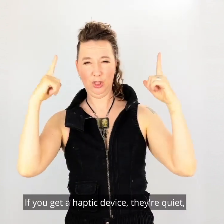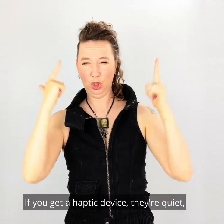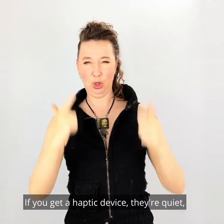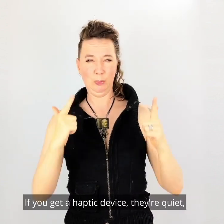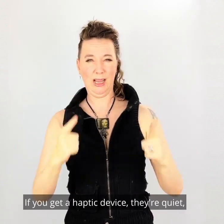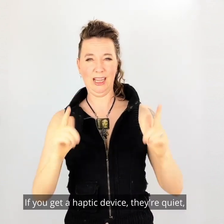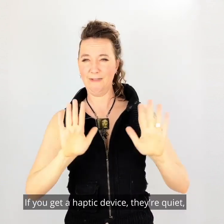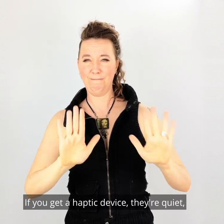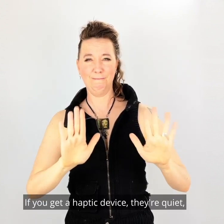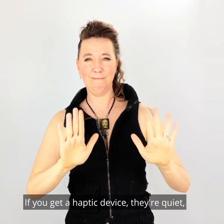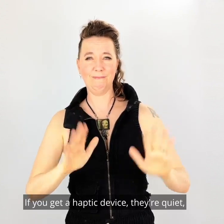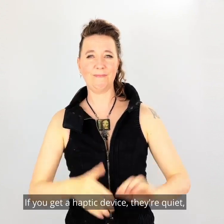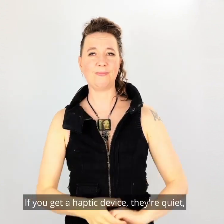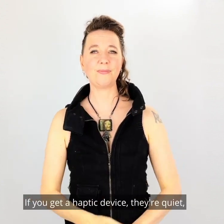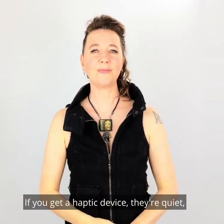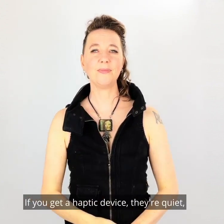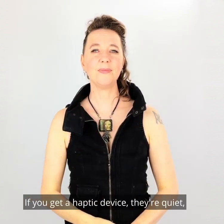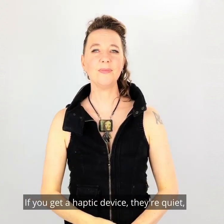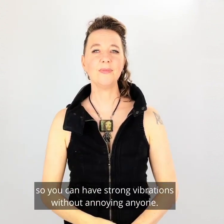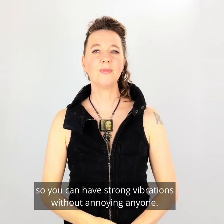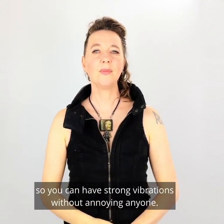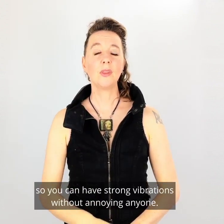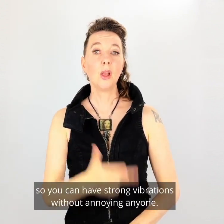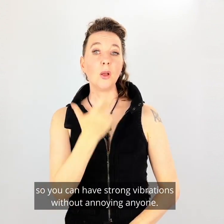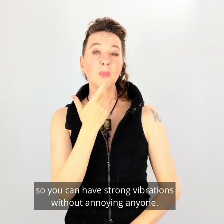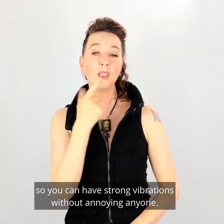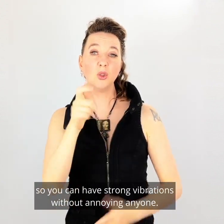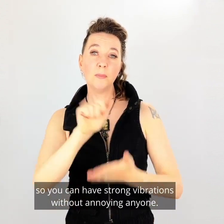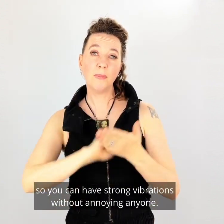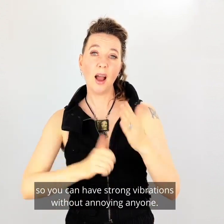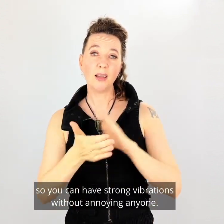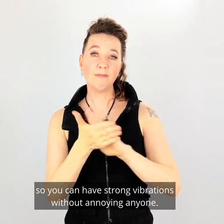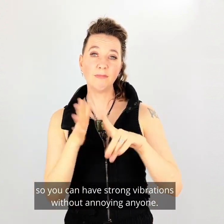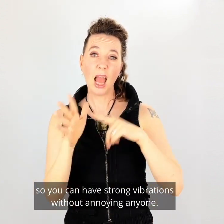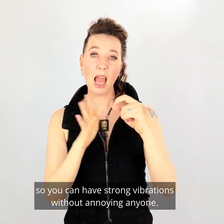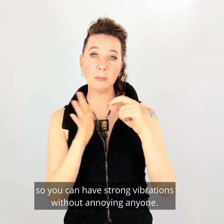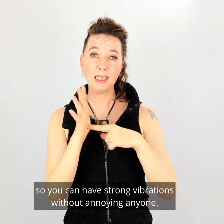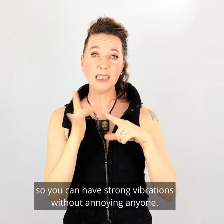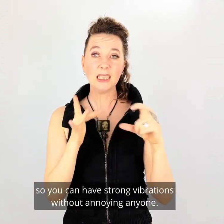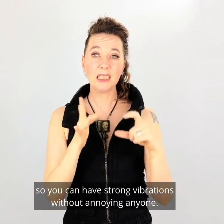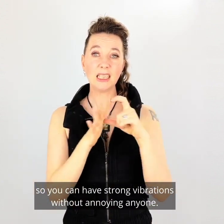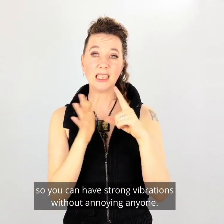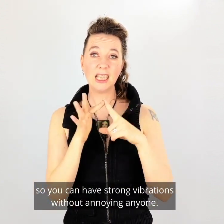haptic device, they are quiet, so you can have strong vibrations without annoying anyone.